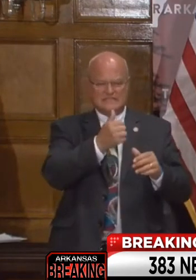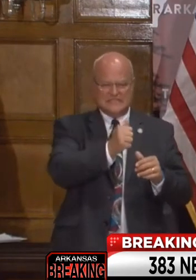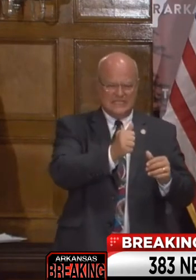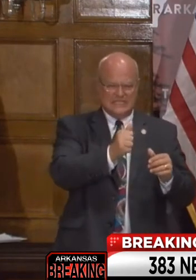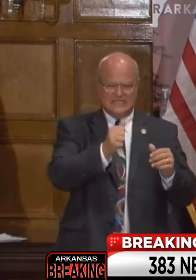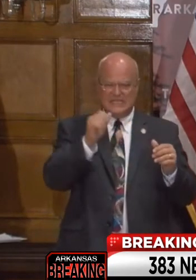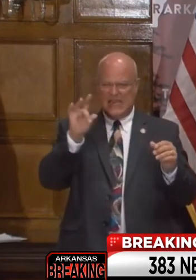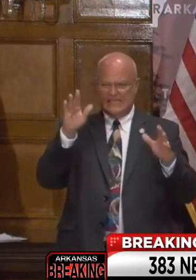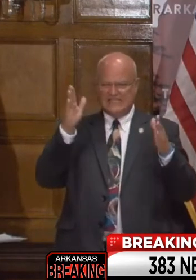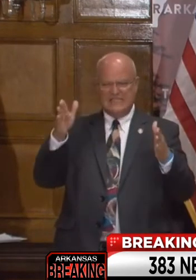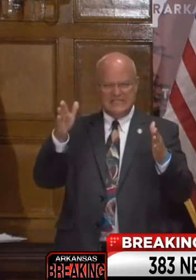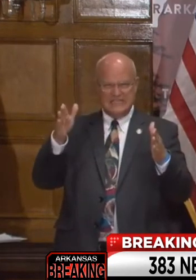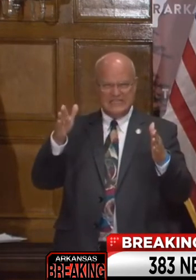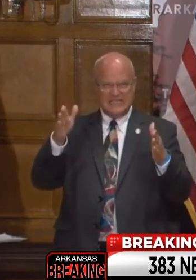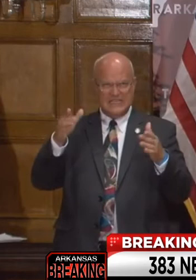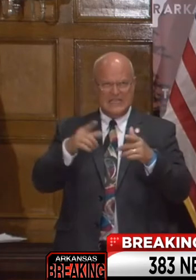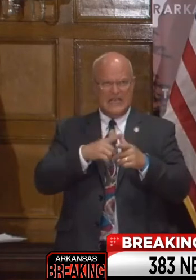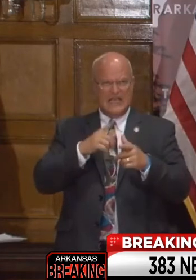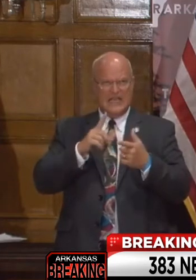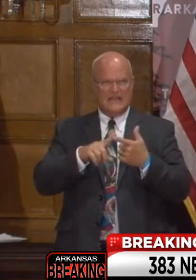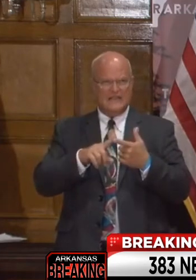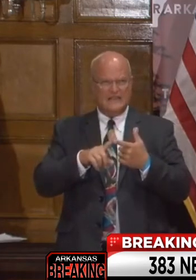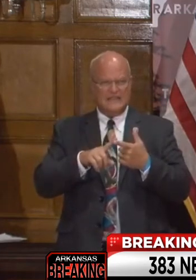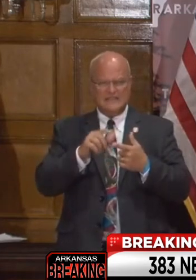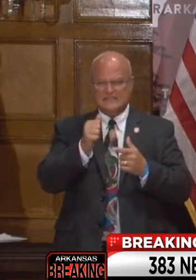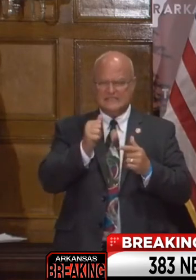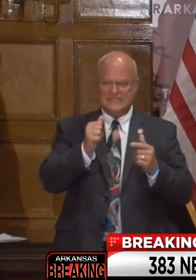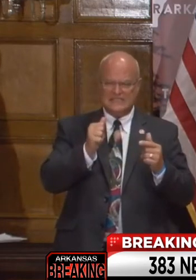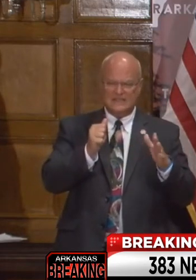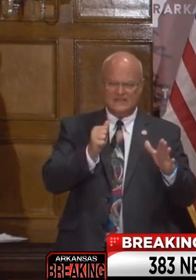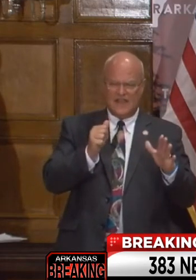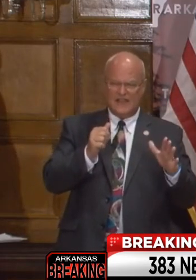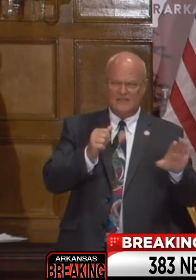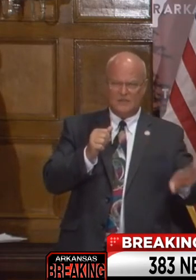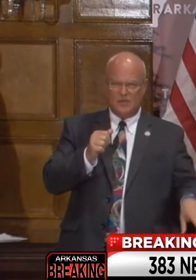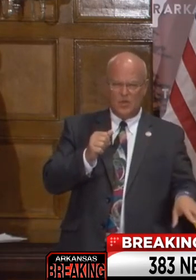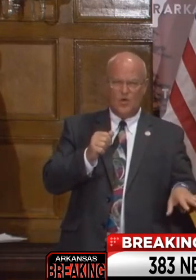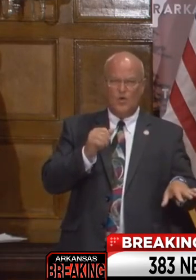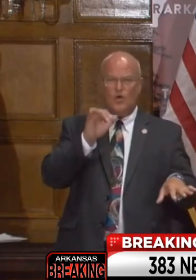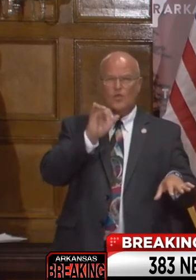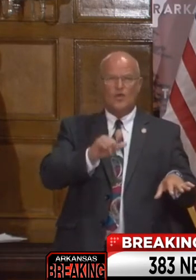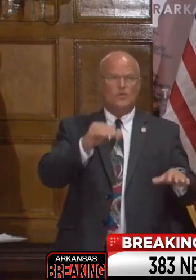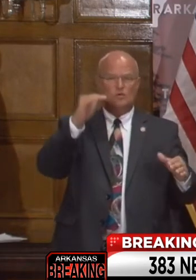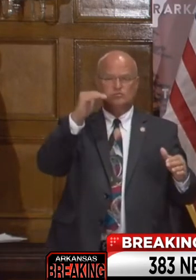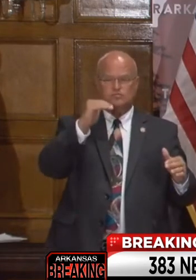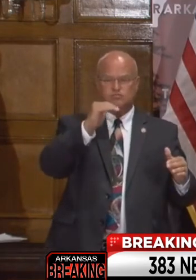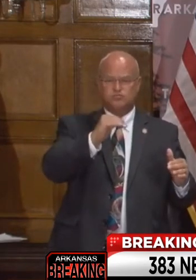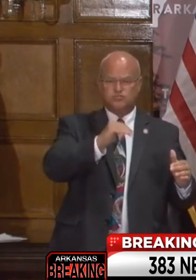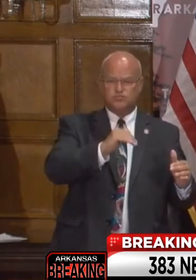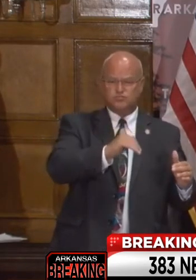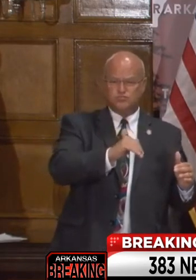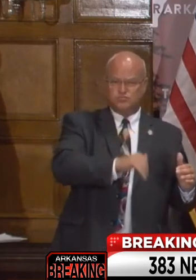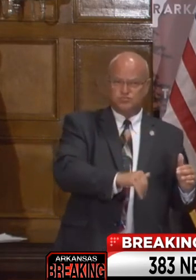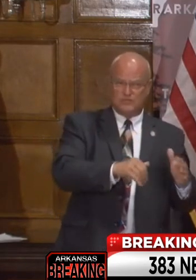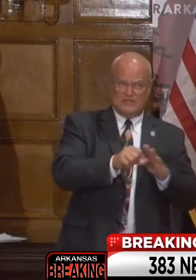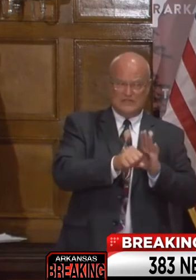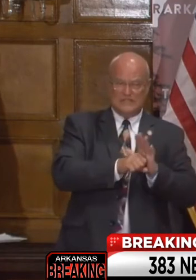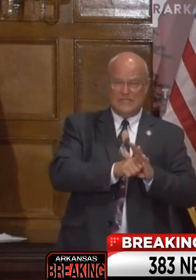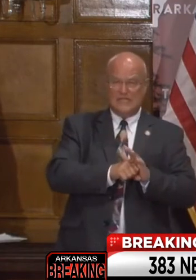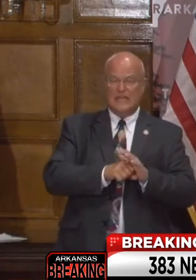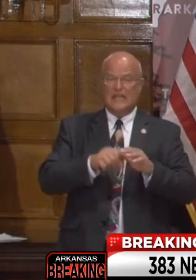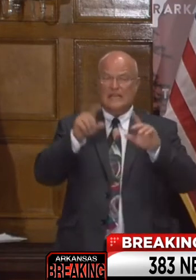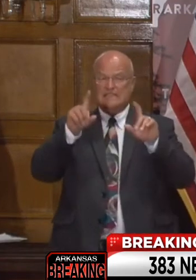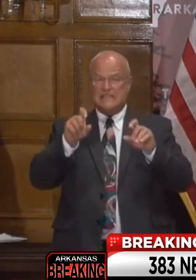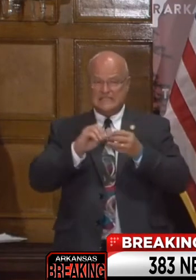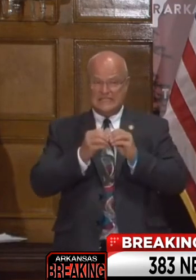to 18, and then 10 to 5 and below, those are all going down in our state. Now, I need to check the